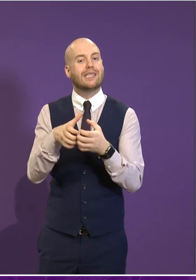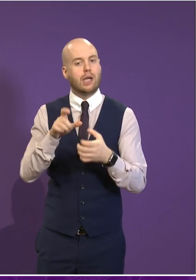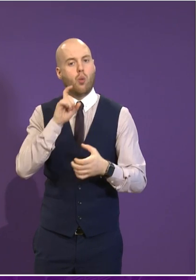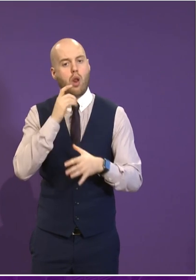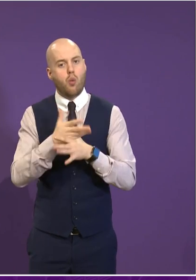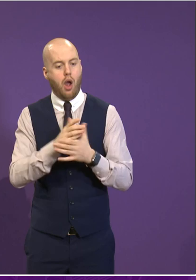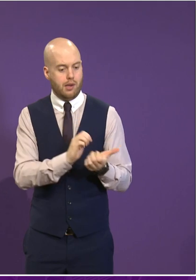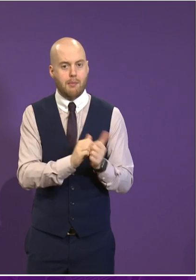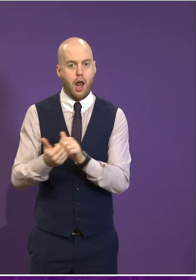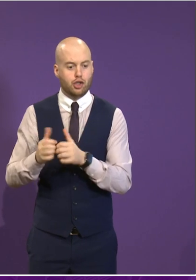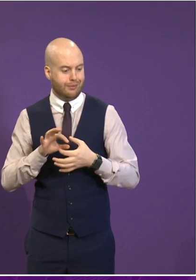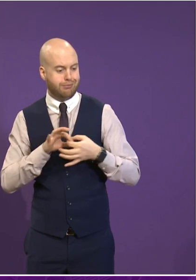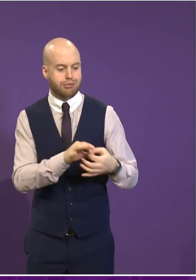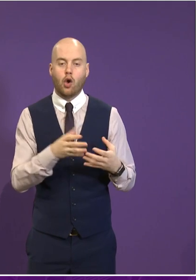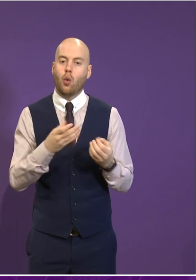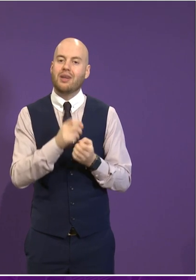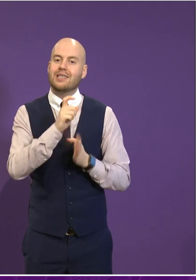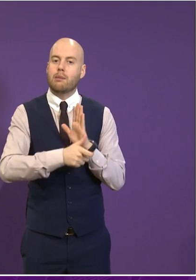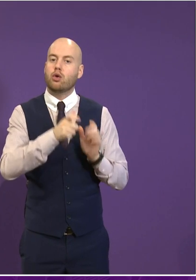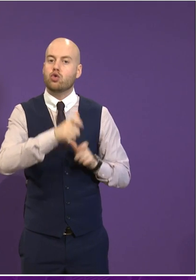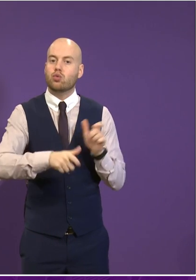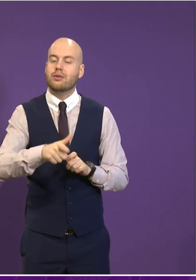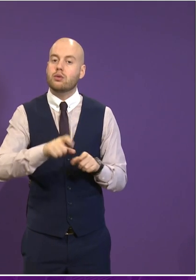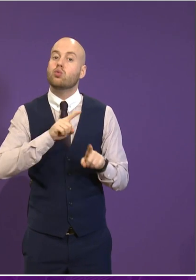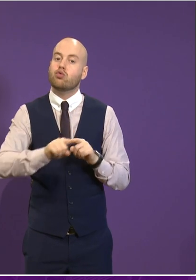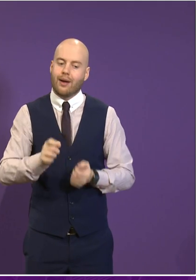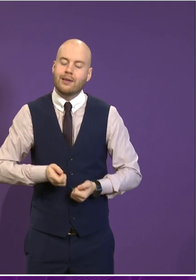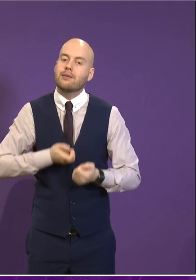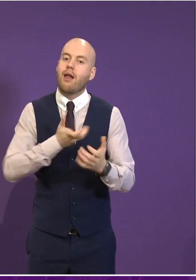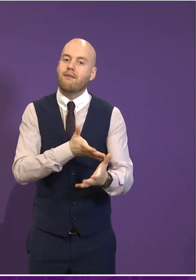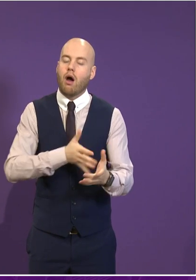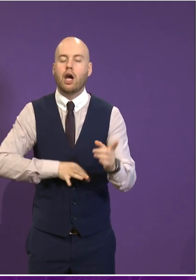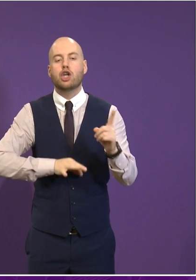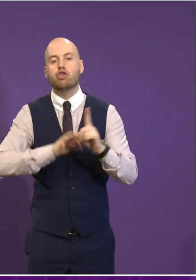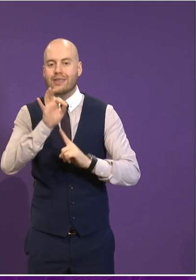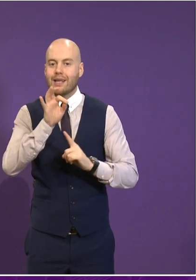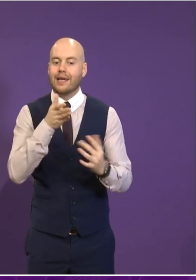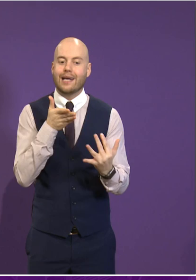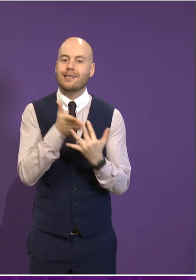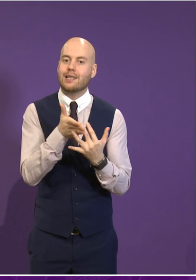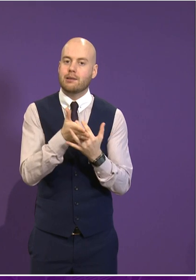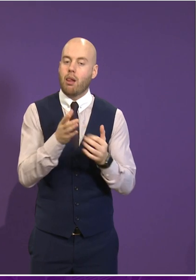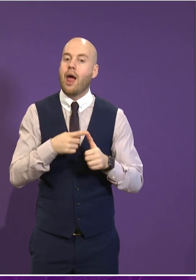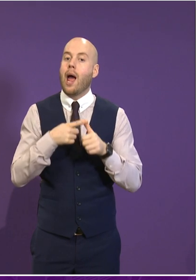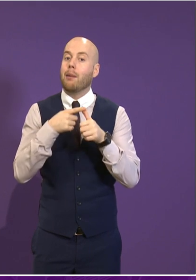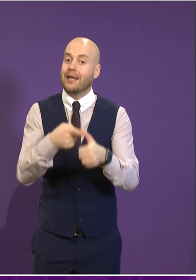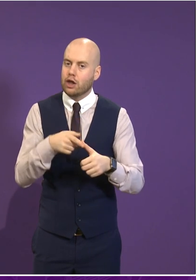students and stakeholders to deliver, and it says, an increasingly accessible application process.